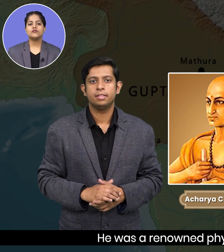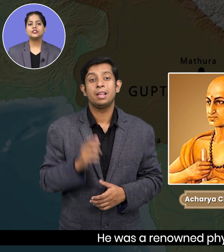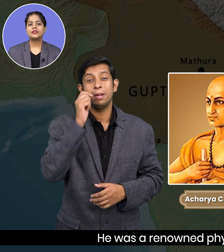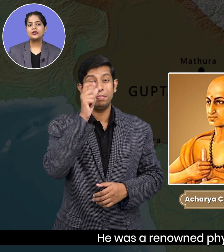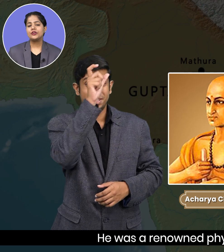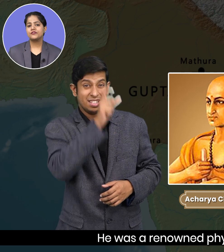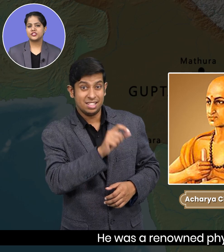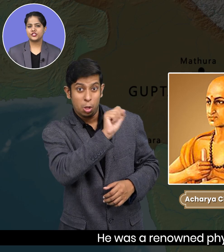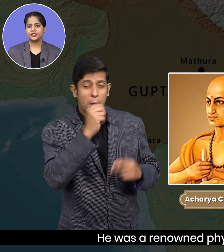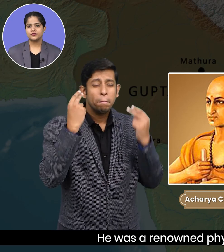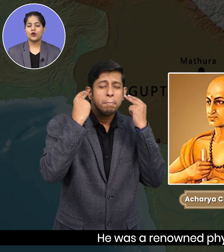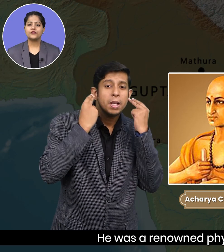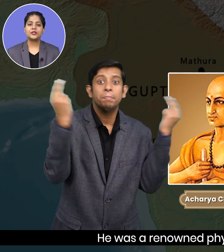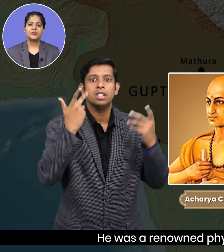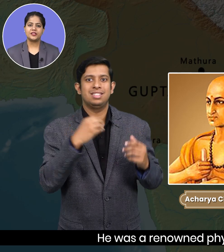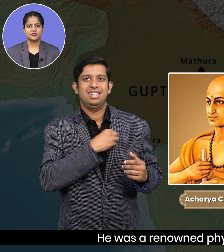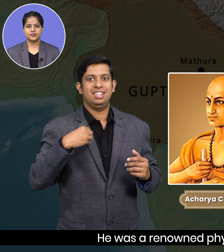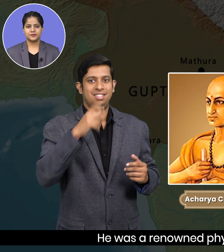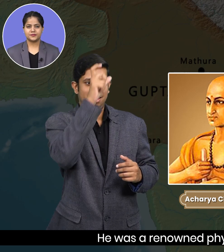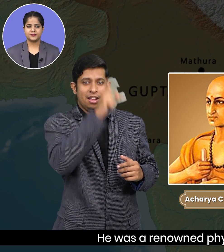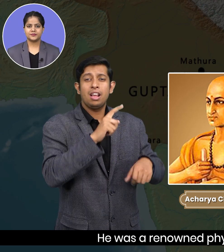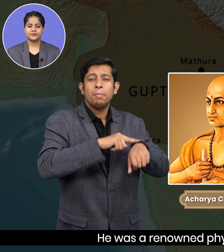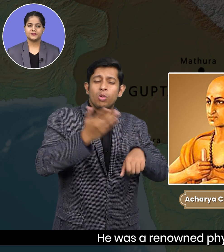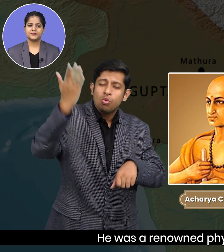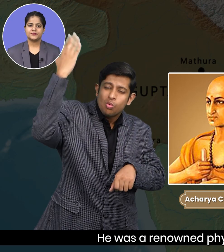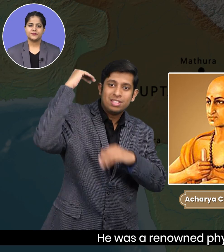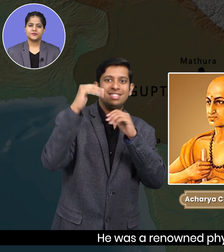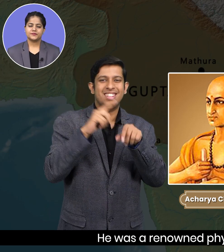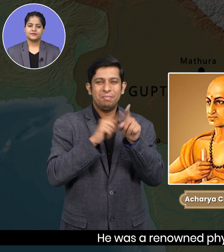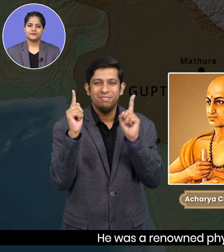He was renowned physician of that period.